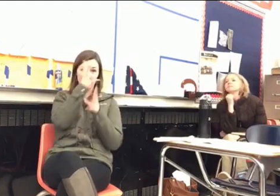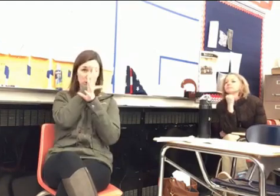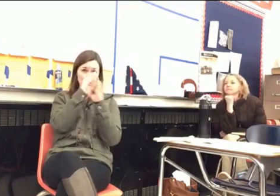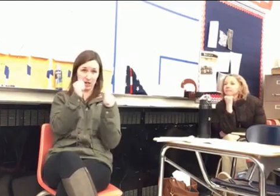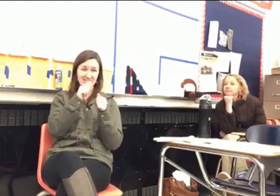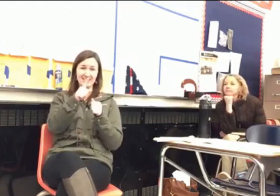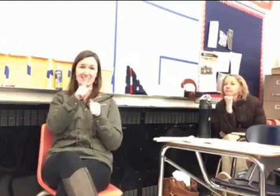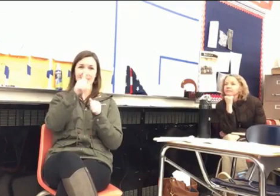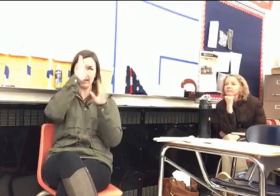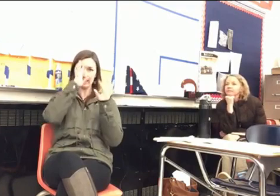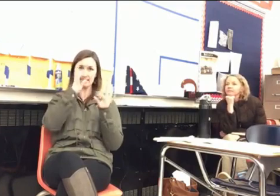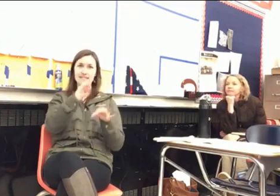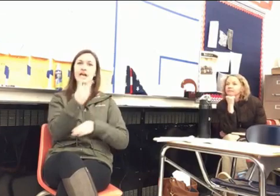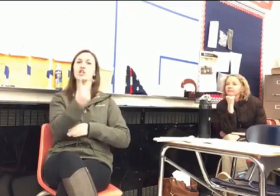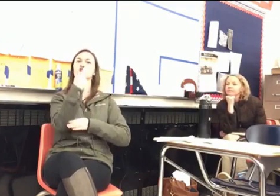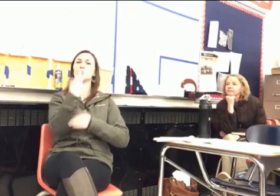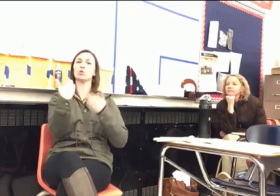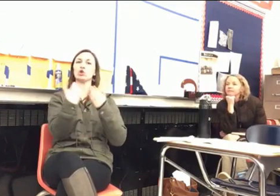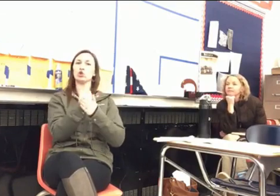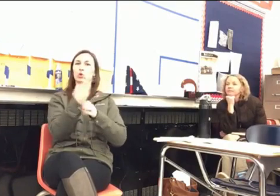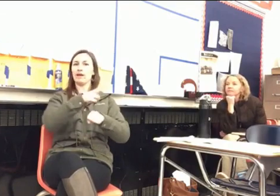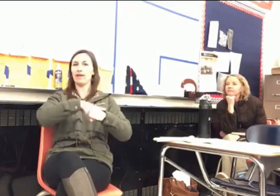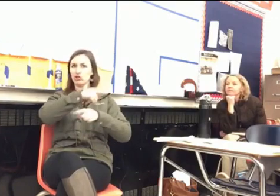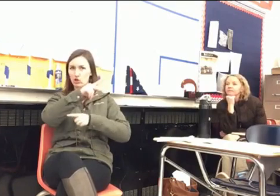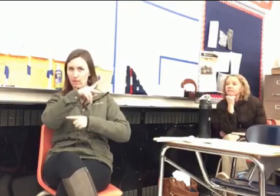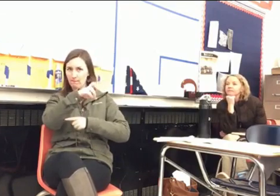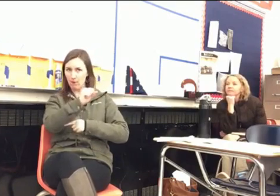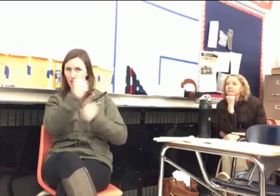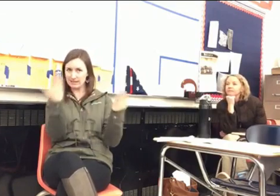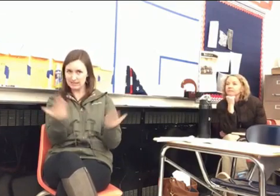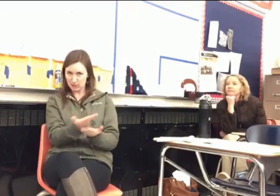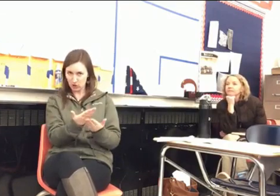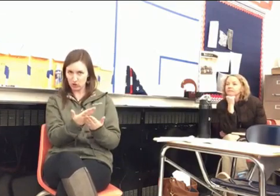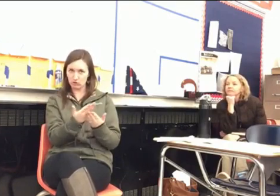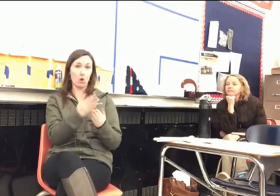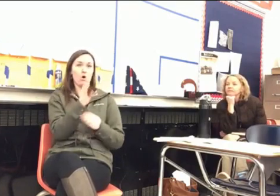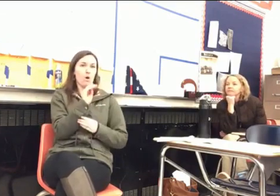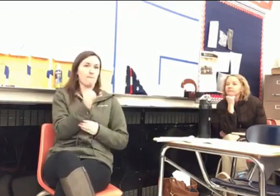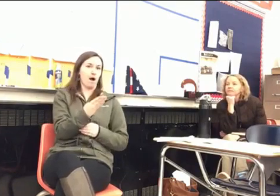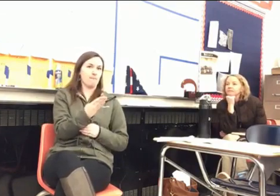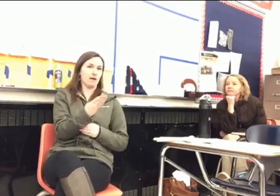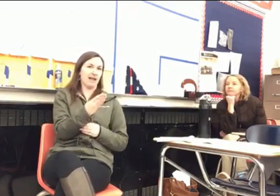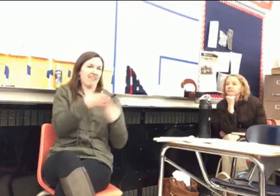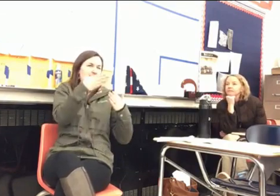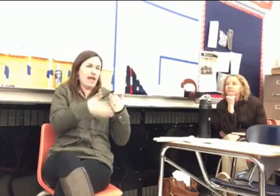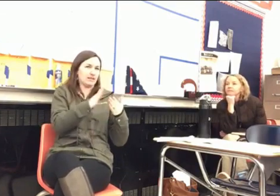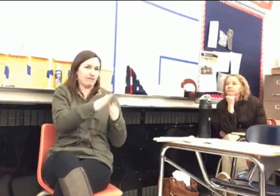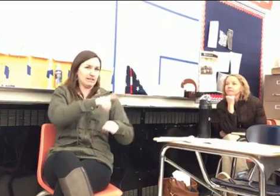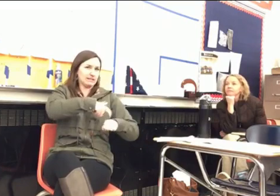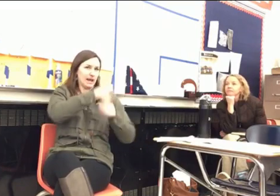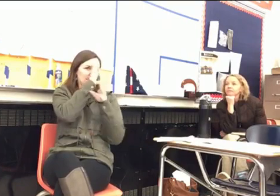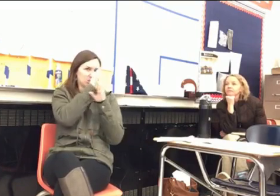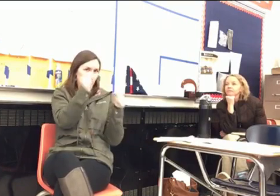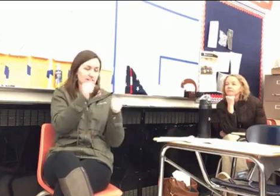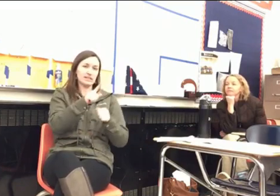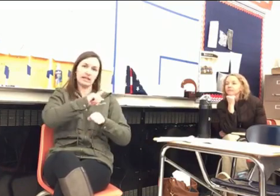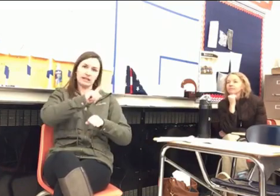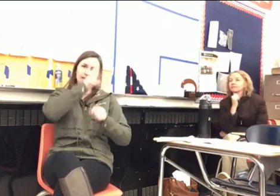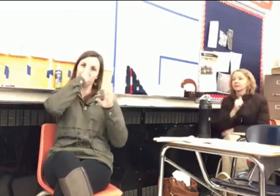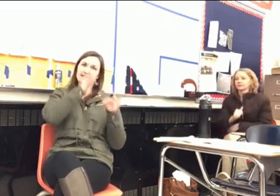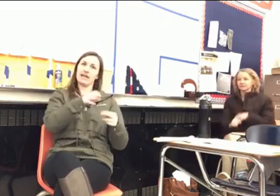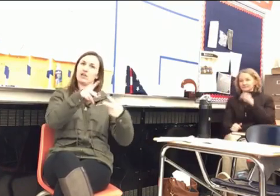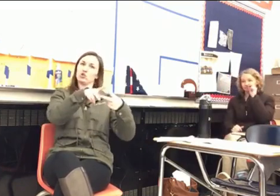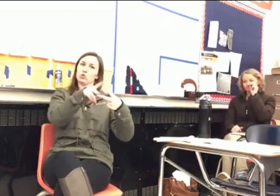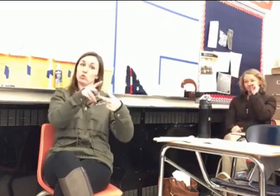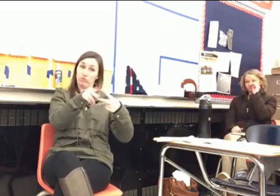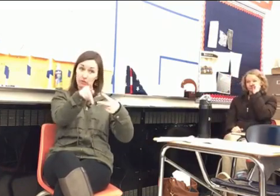different new national monuments or parks in the state of Utah. Grand Escalante was supposed to become a new national park, and then Bears Ears was supposed to be a national